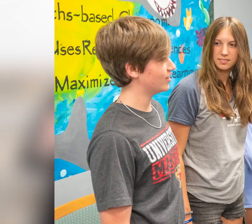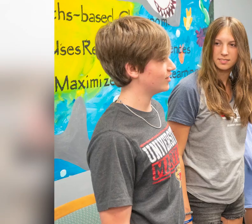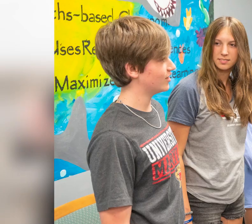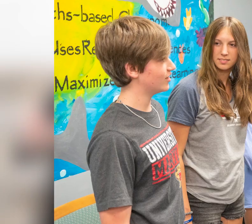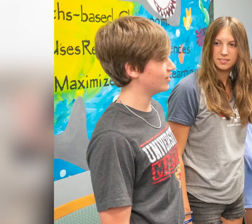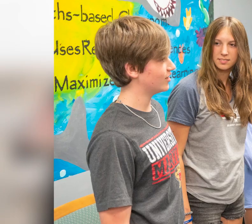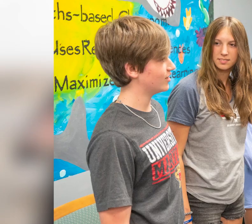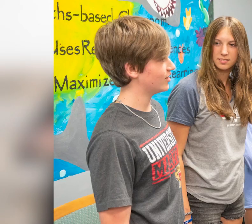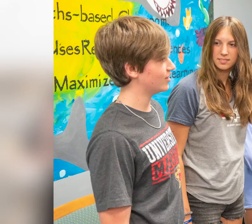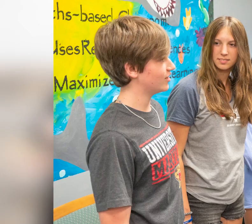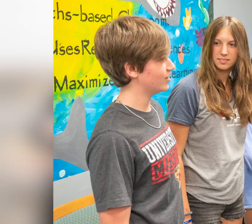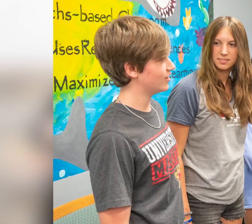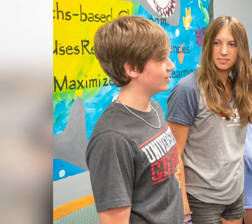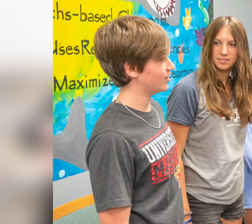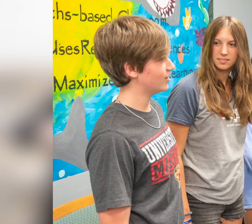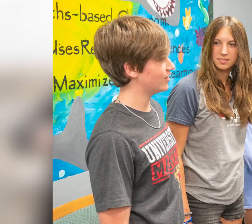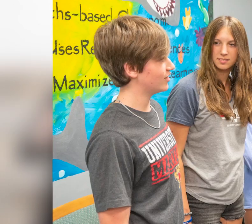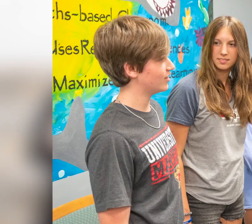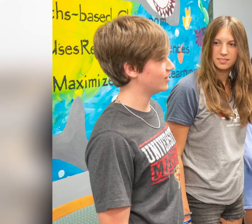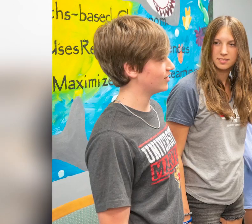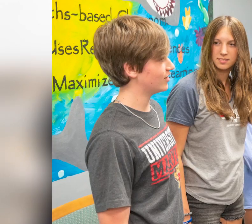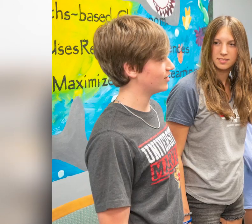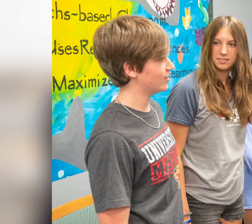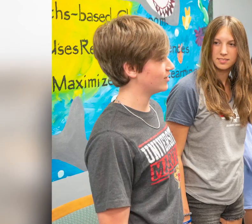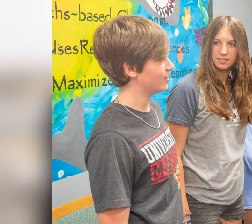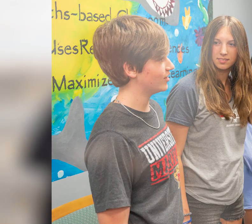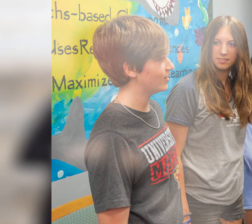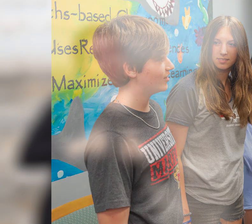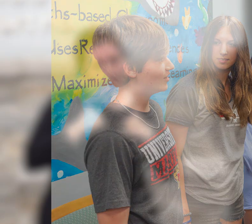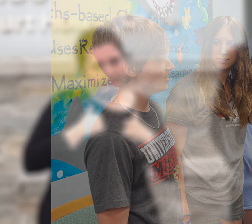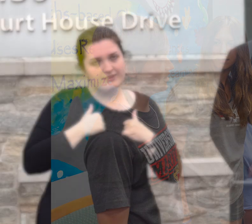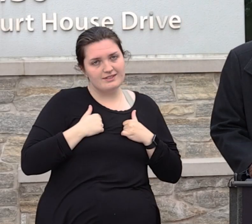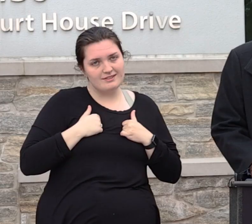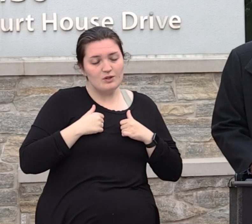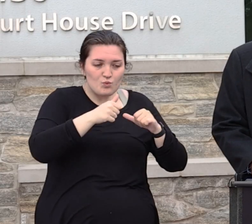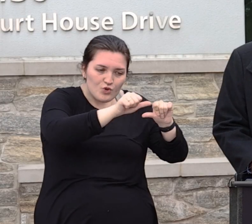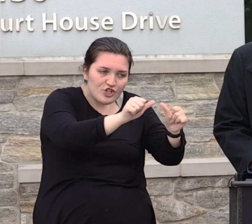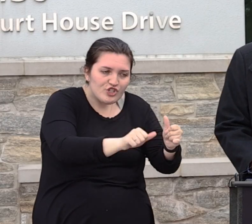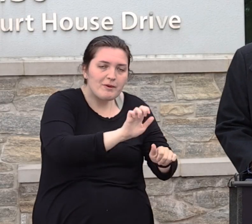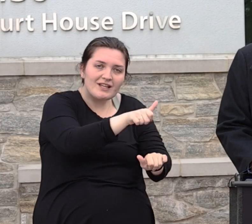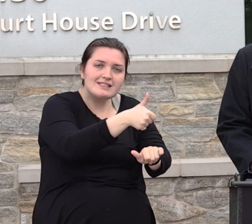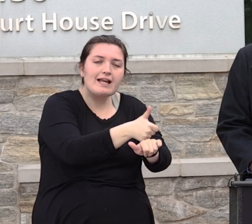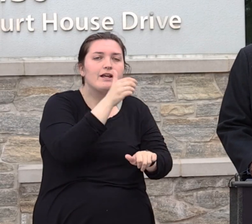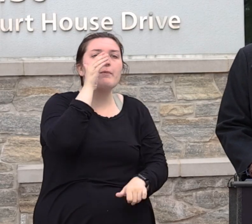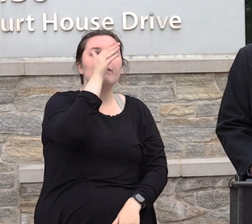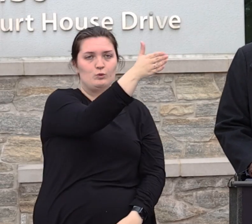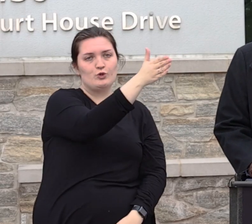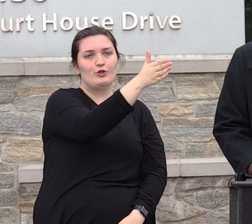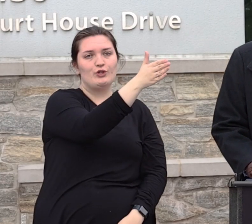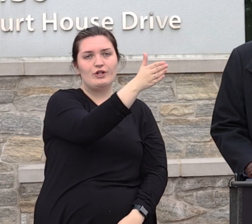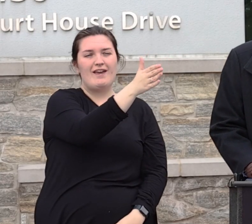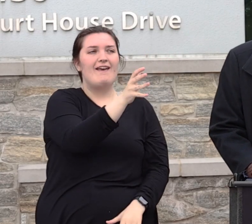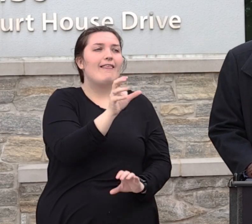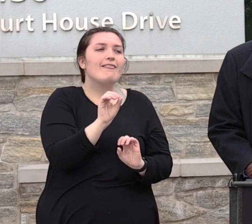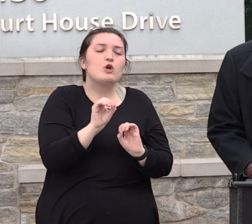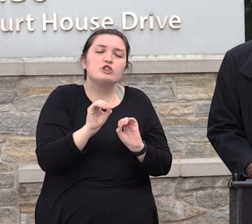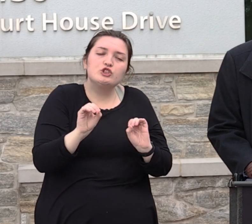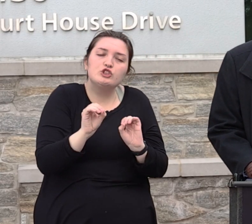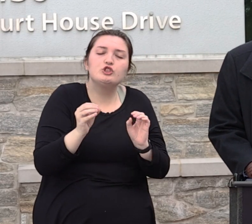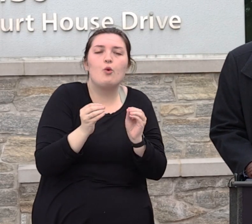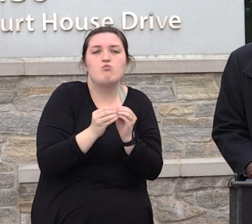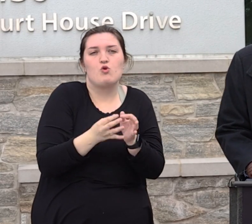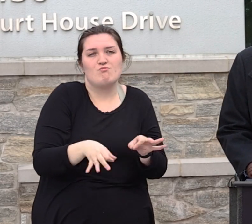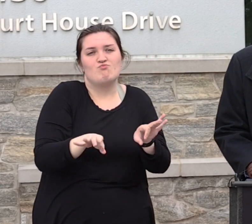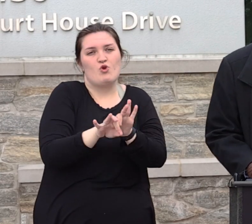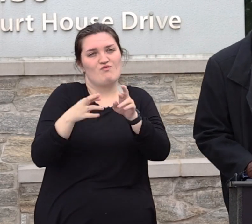schools. We're shaping lives. We're shaping the future. And there is no greater responsibility